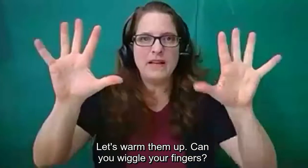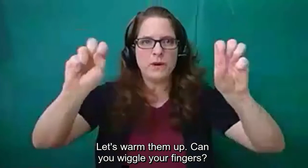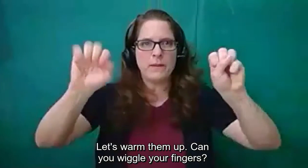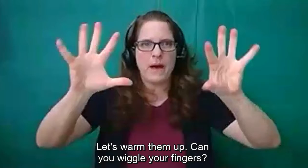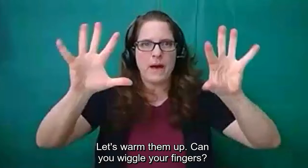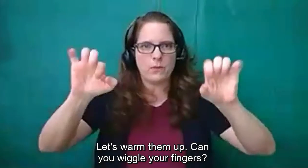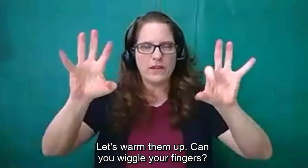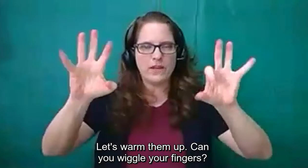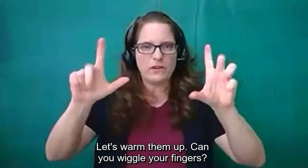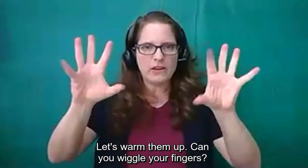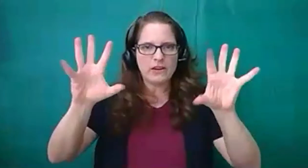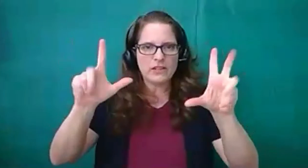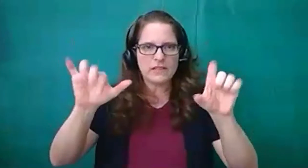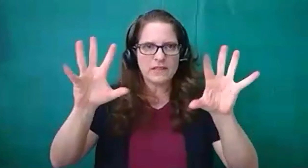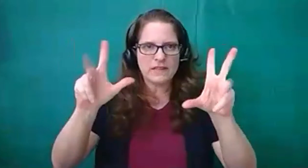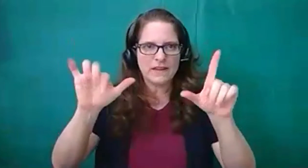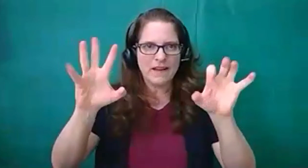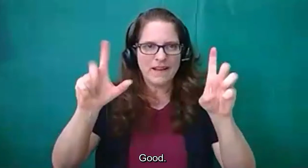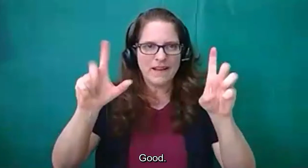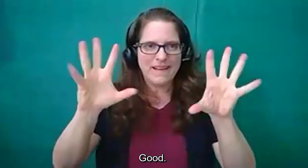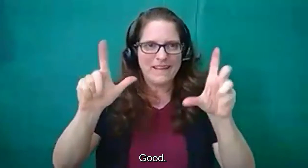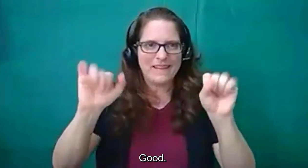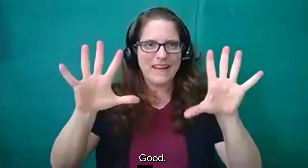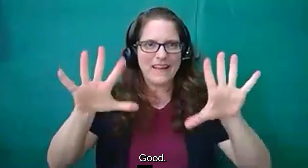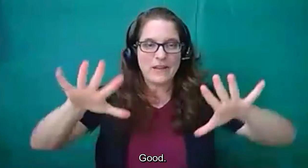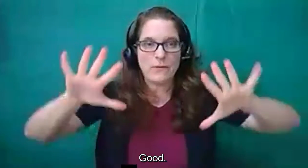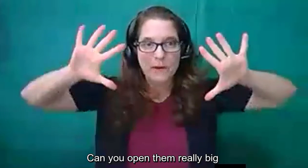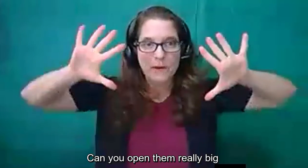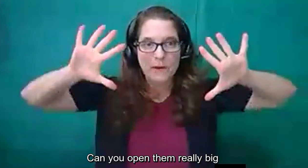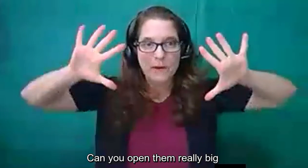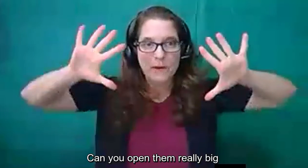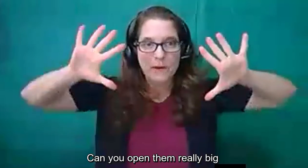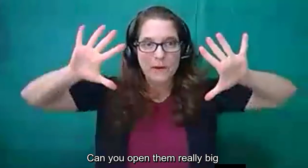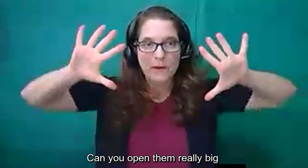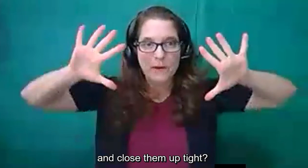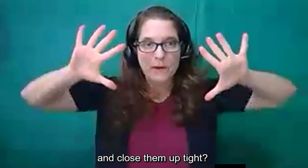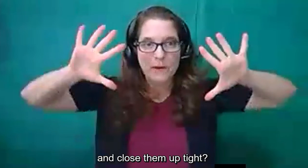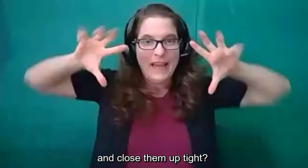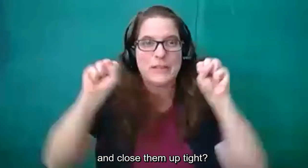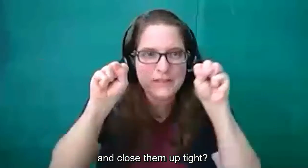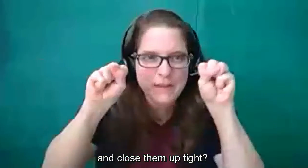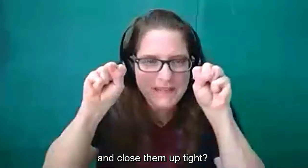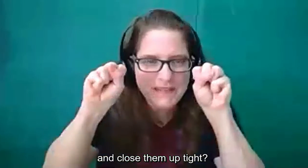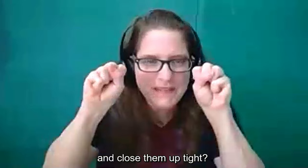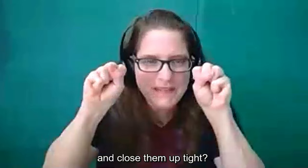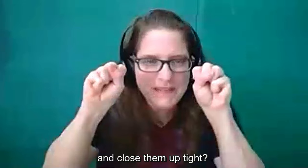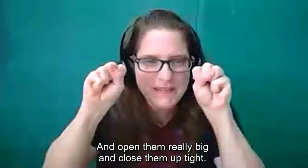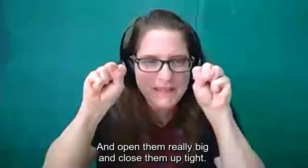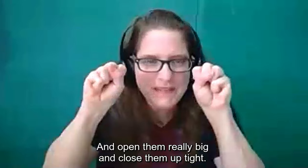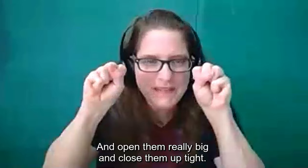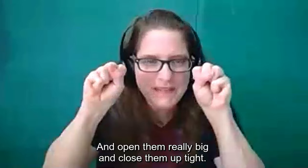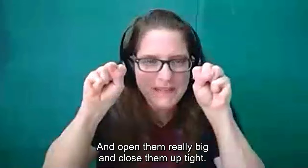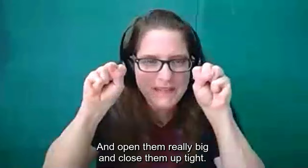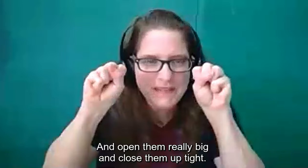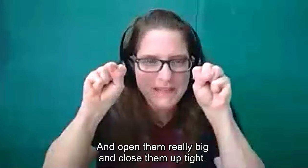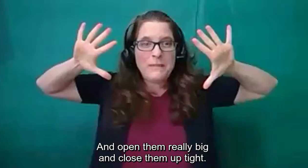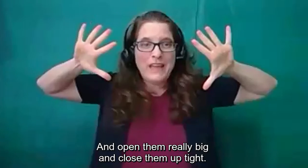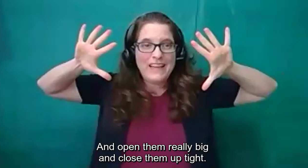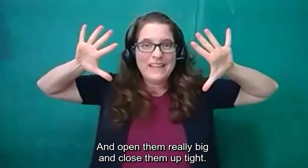your fingers? Good. Can you open them really big and close them up tight? And open them really big and